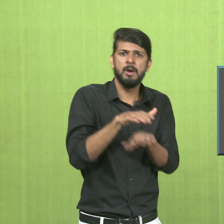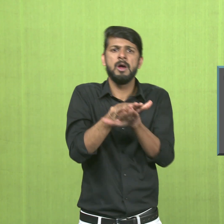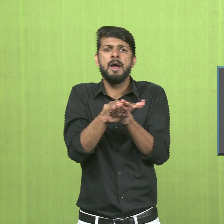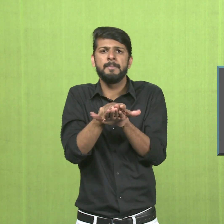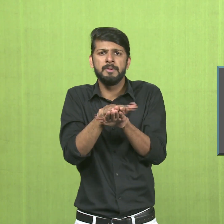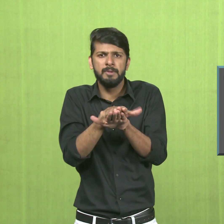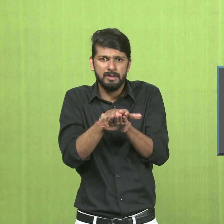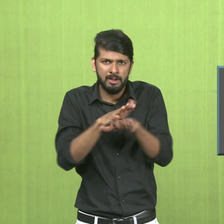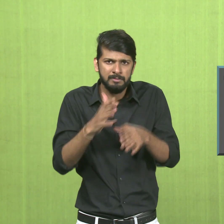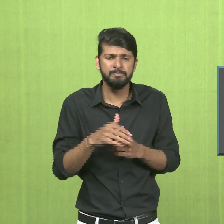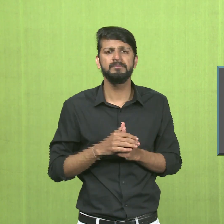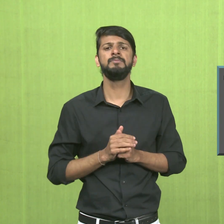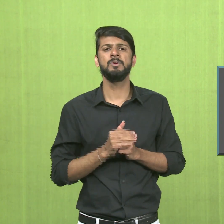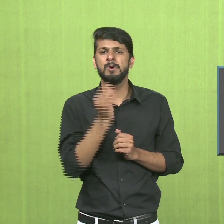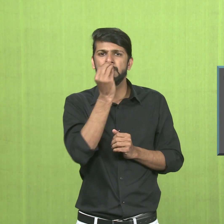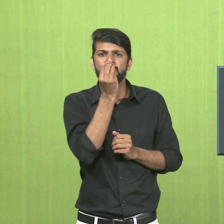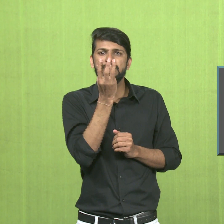the tortoise,